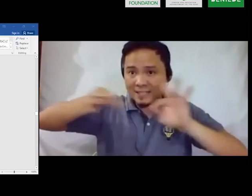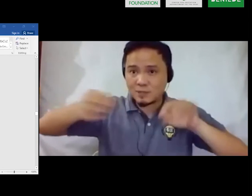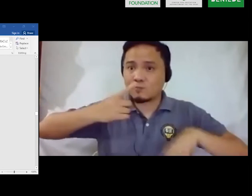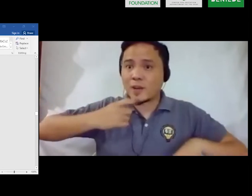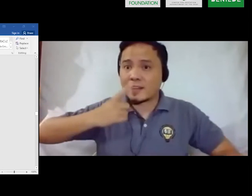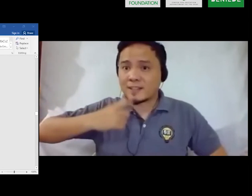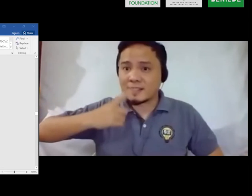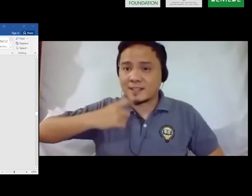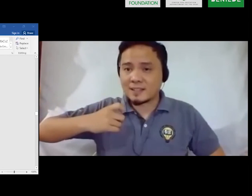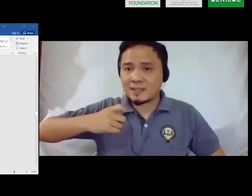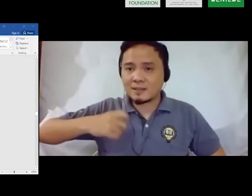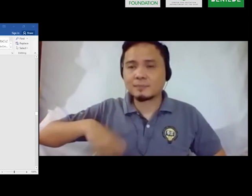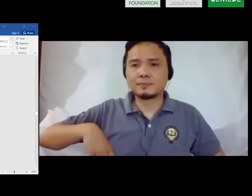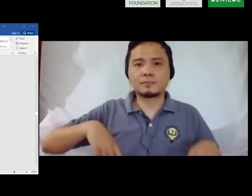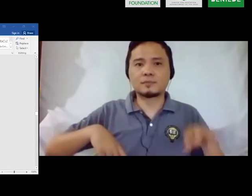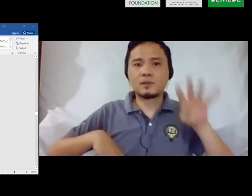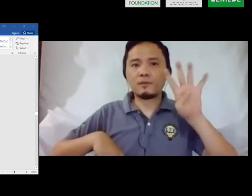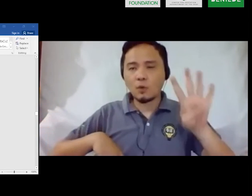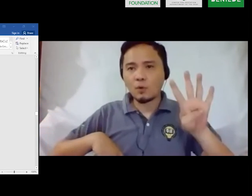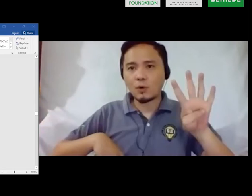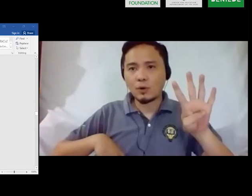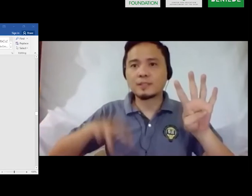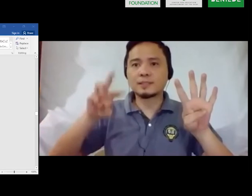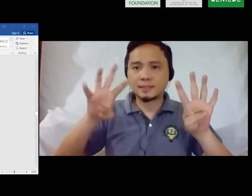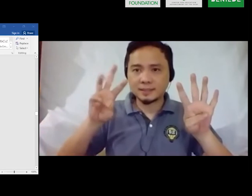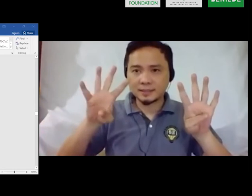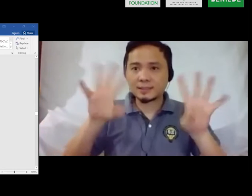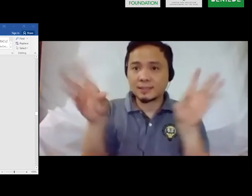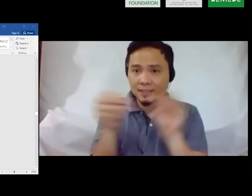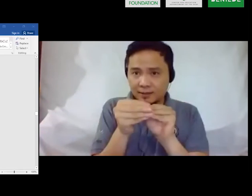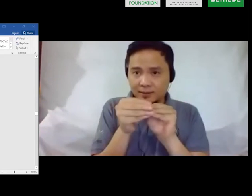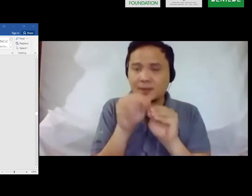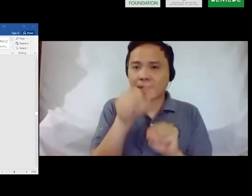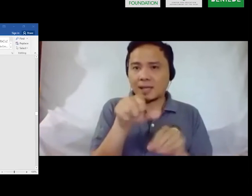fact, 4, 16 together.